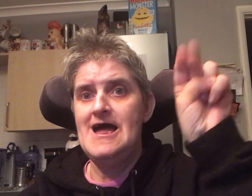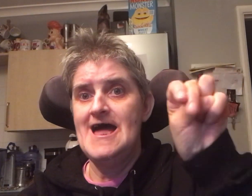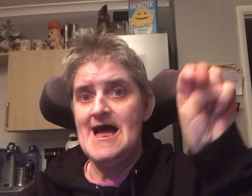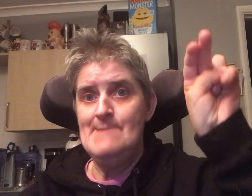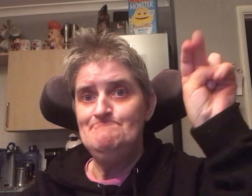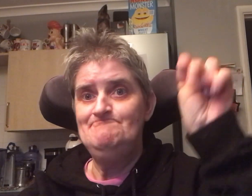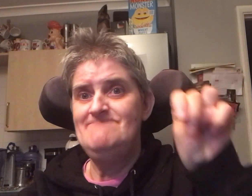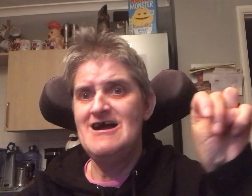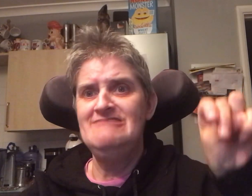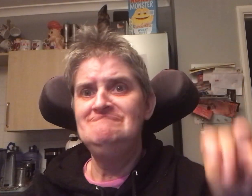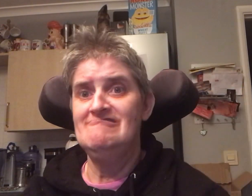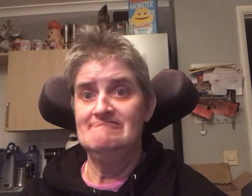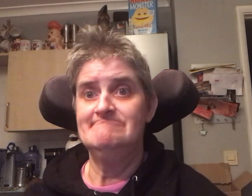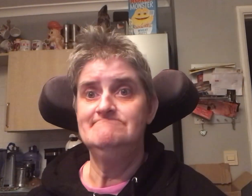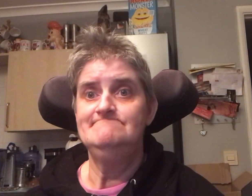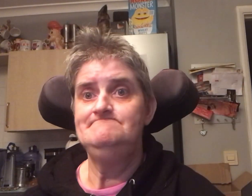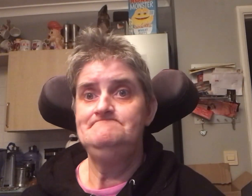at peril.